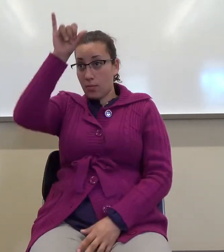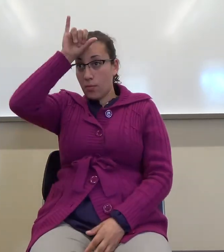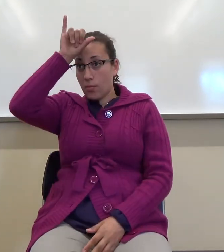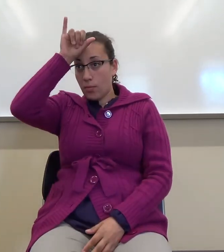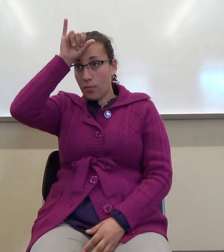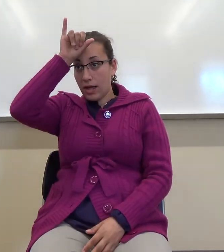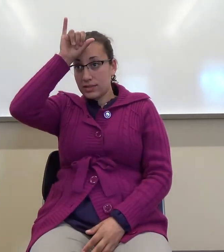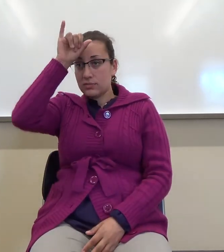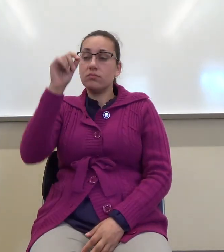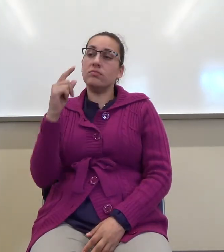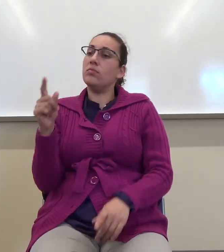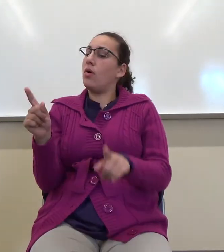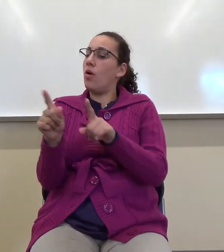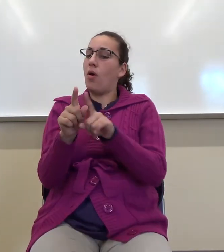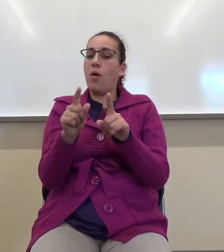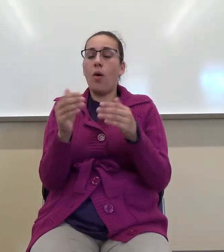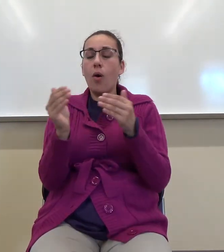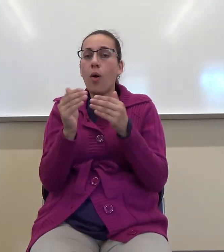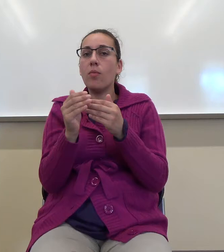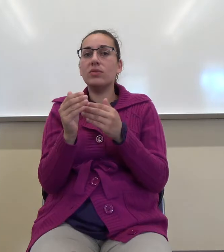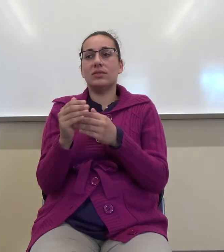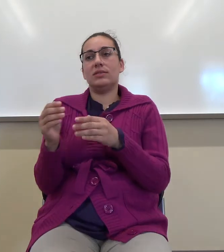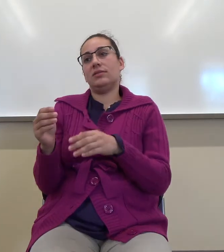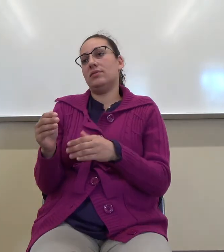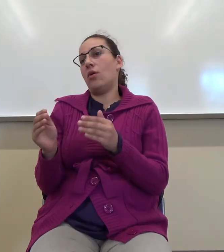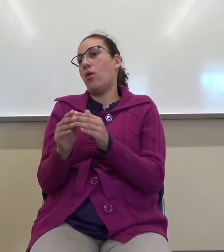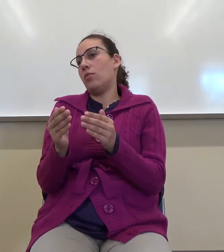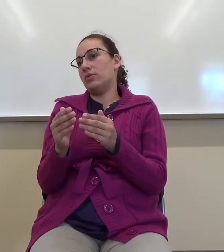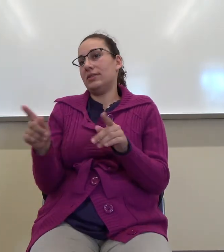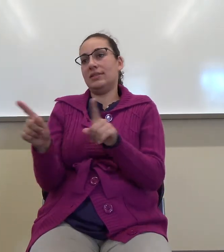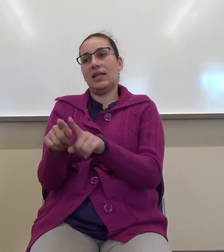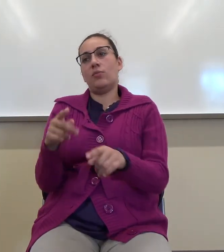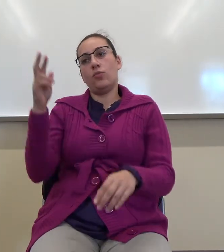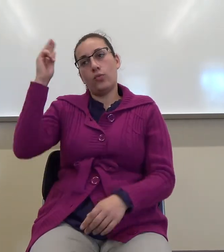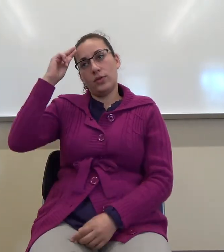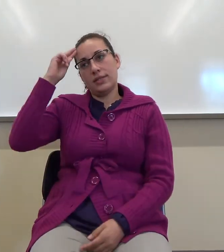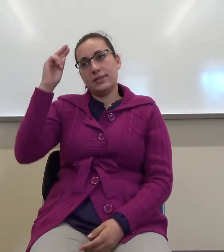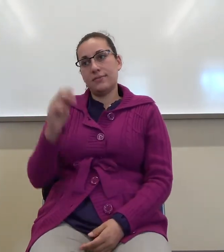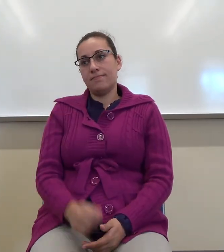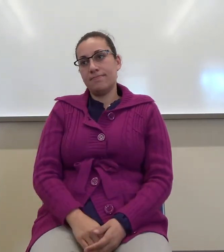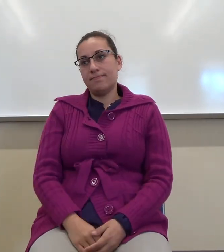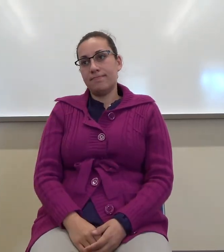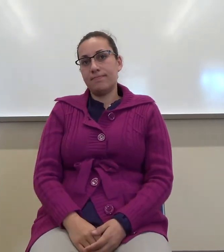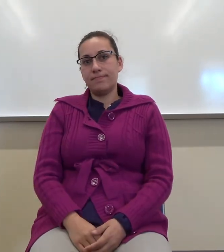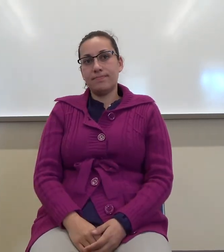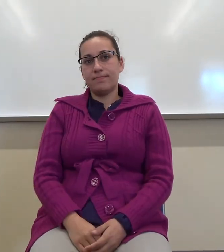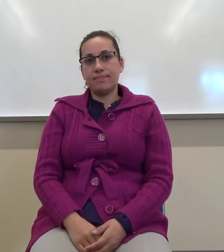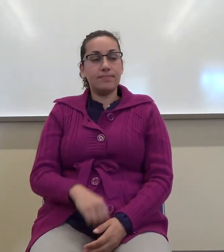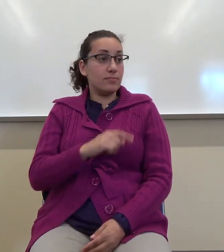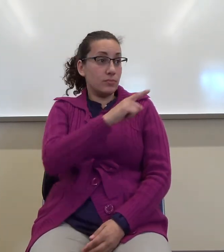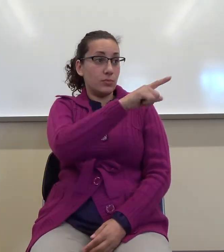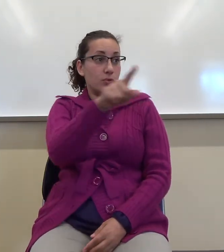here is, as we looked on our list here, right, you guys have